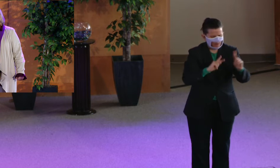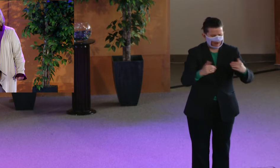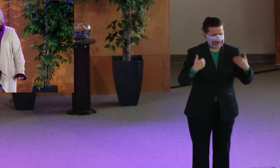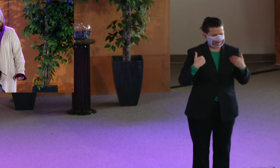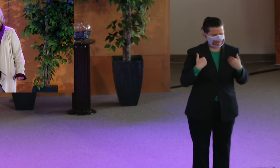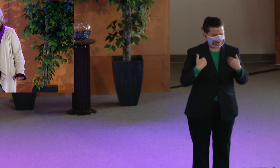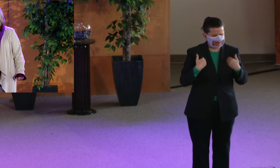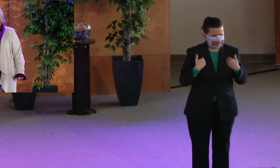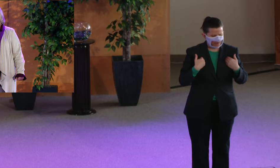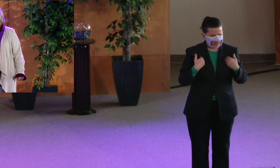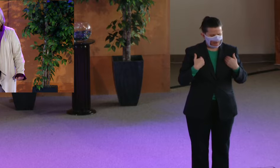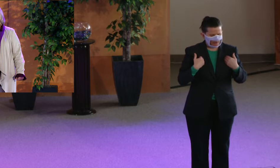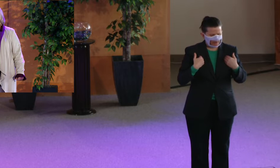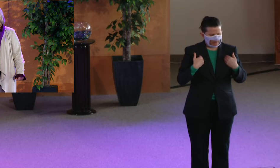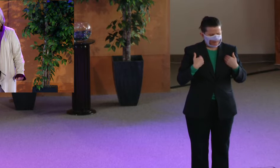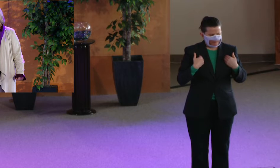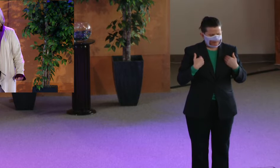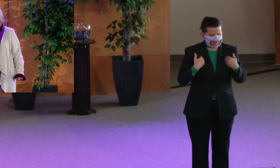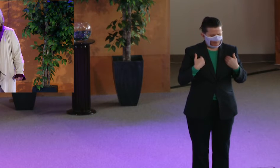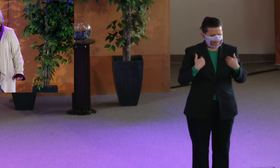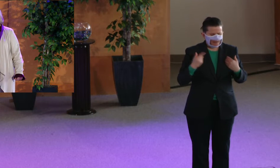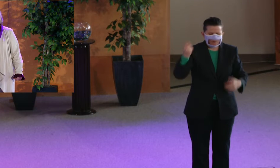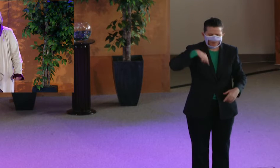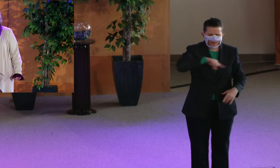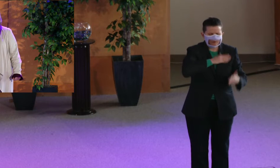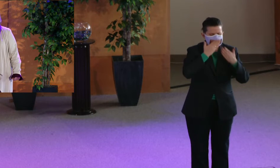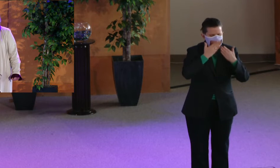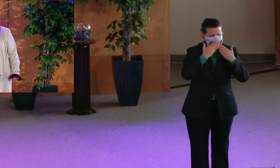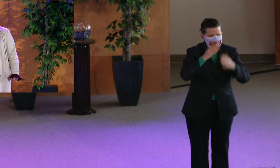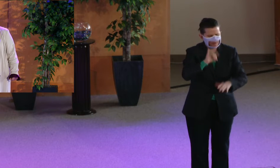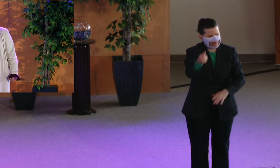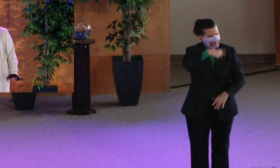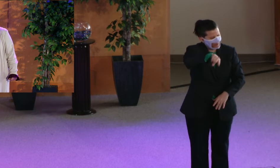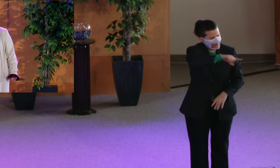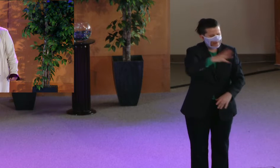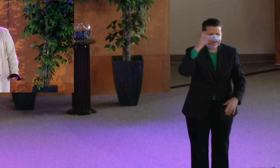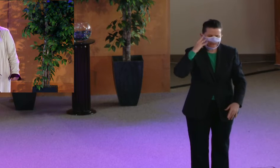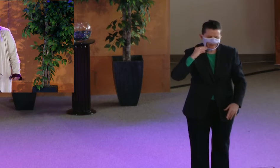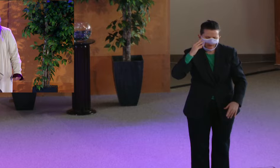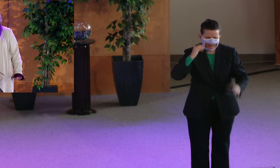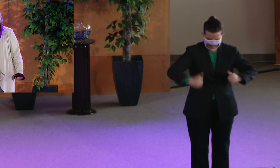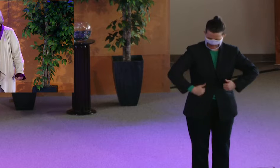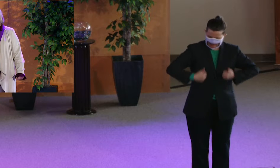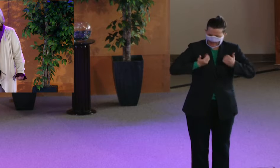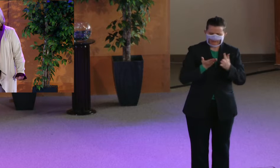And in that, we are just so grateful to live in this oneness, this one power and one presence.